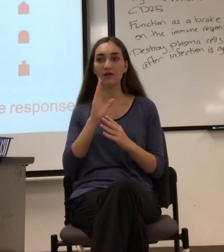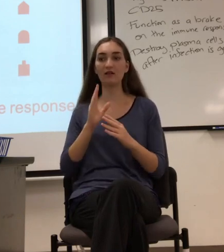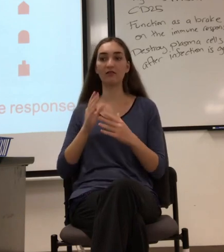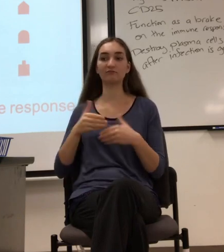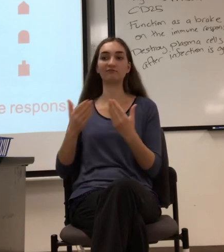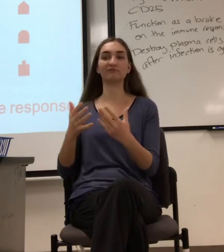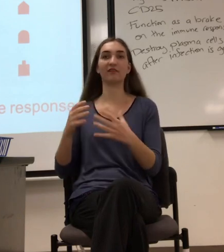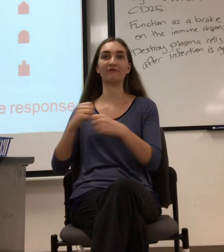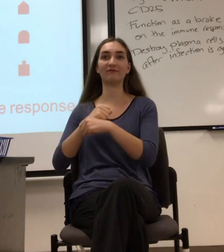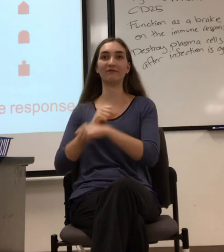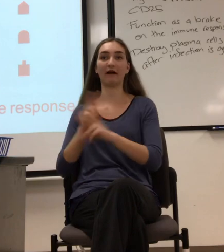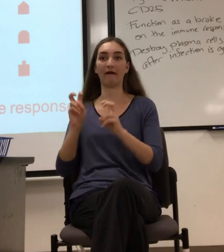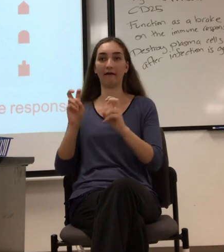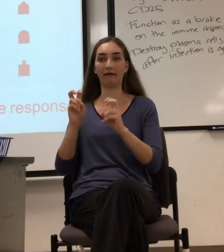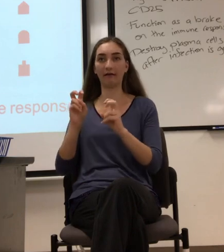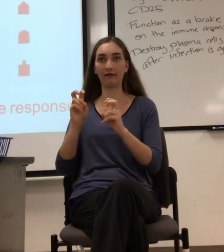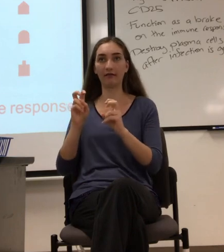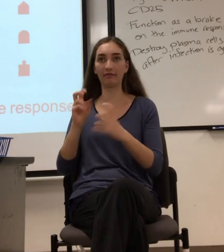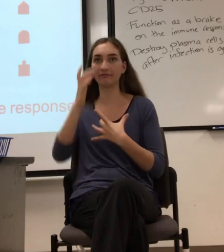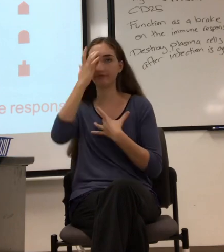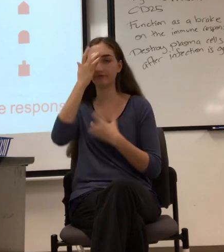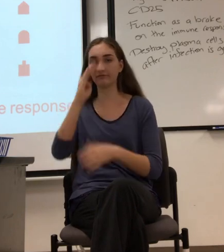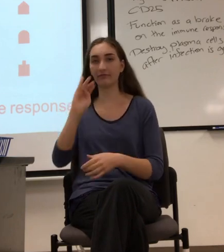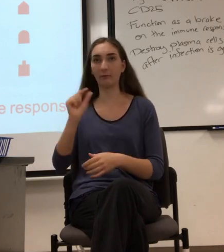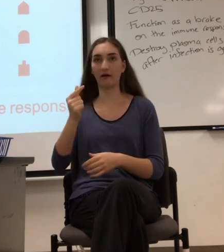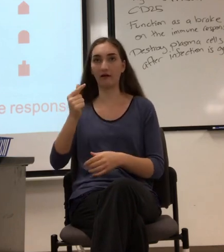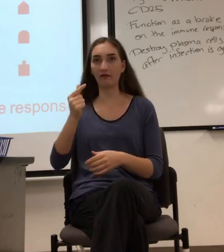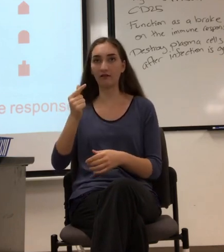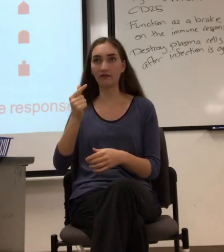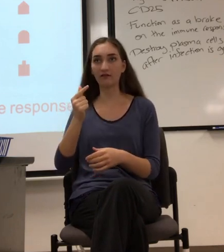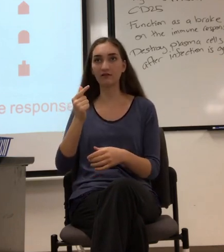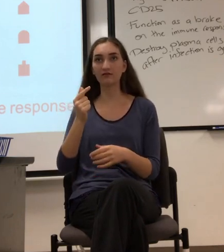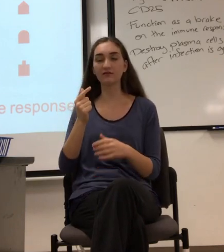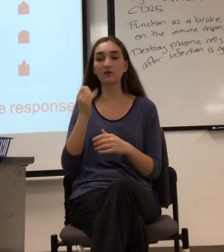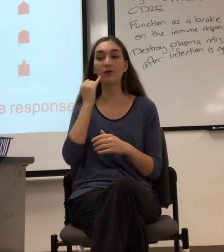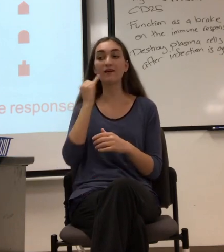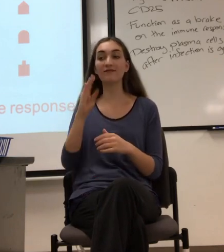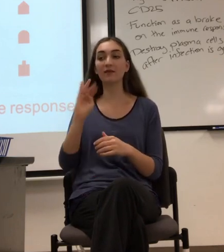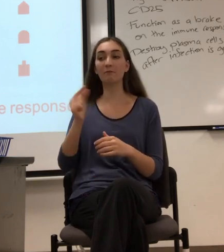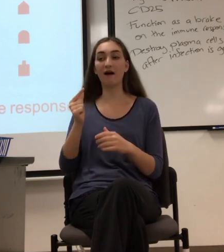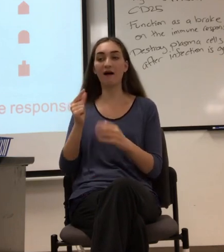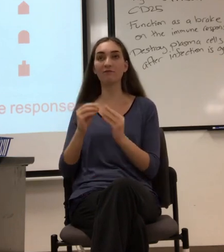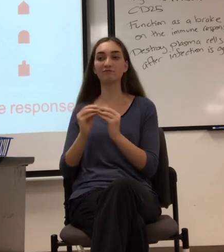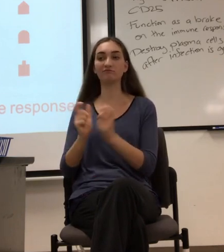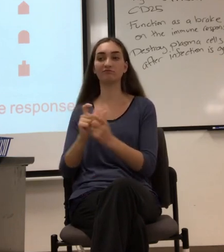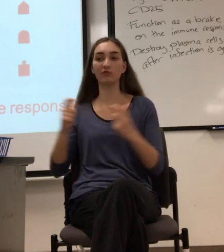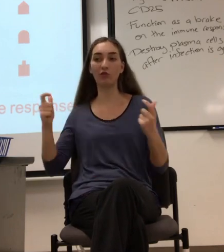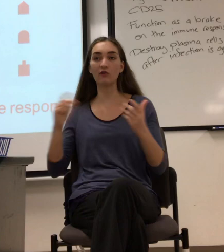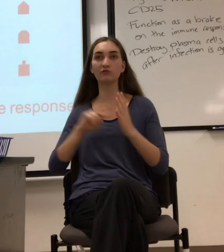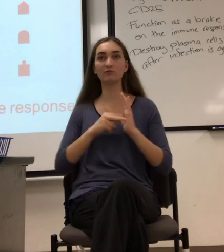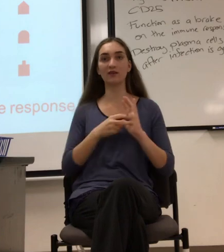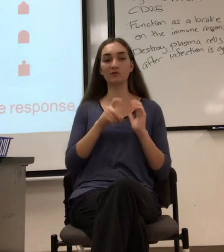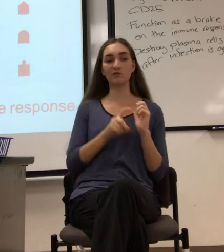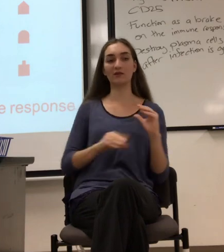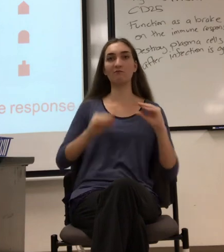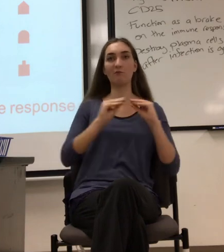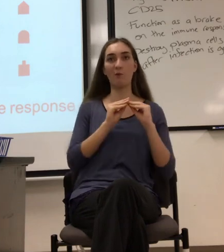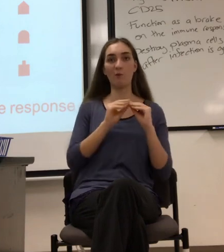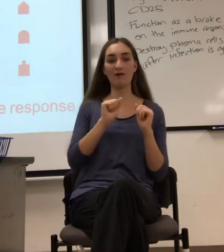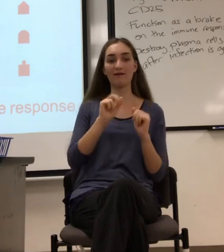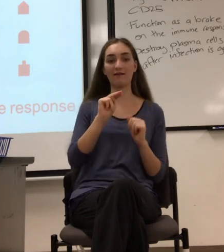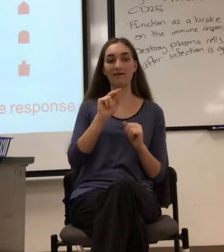bug. And so the larger the bug, the more antigenic determinants that are presented to the host, the infected